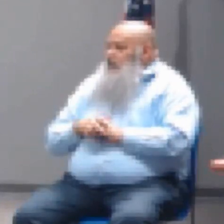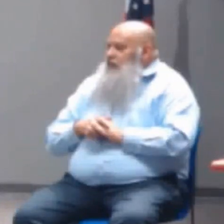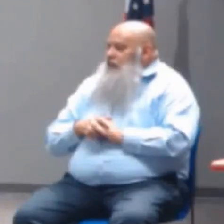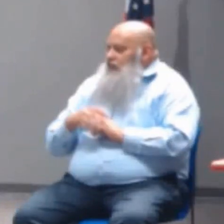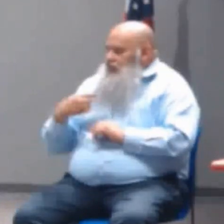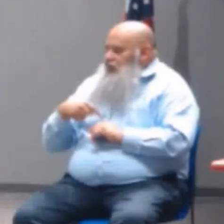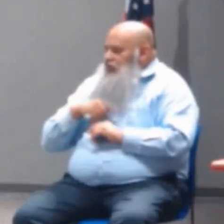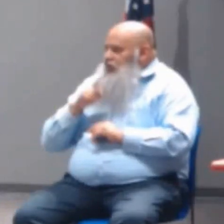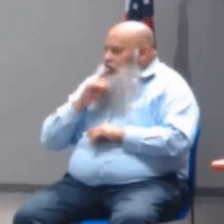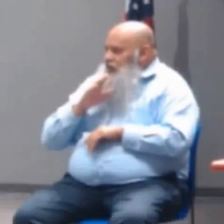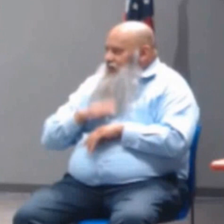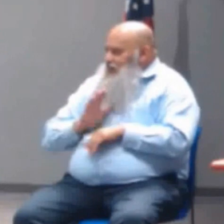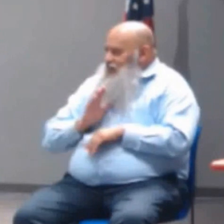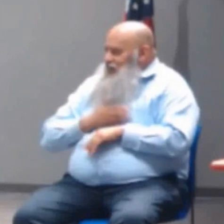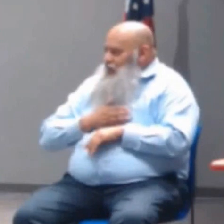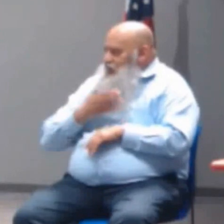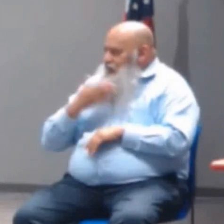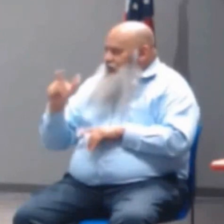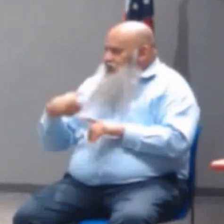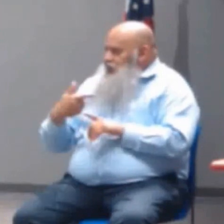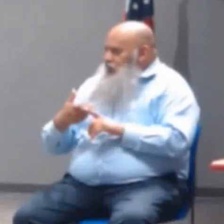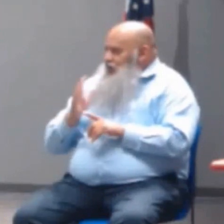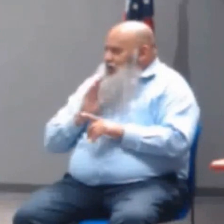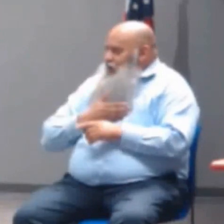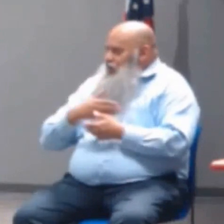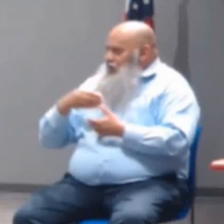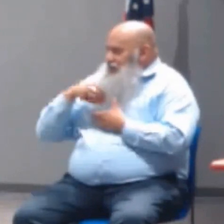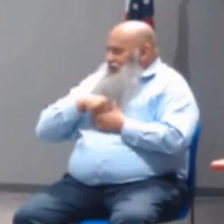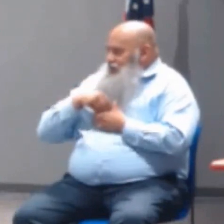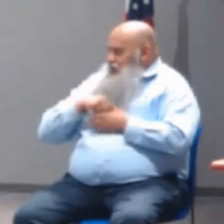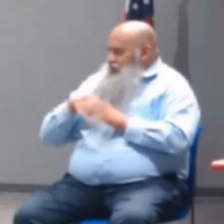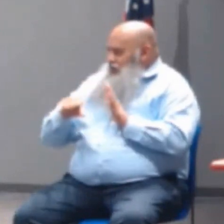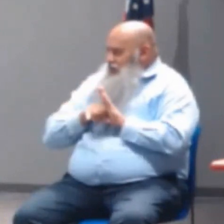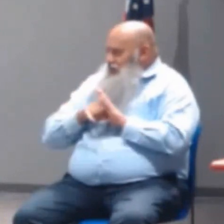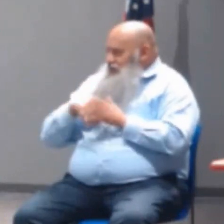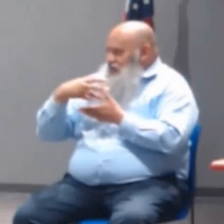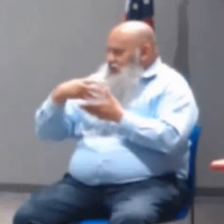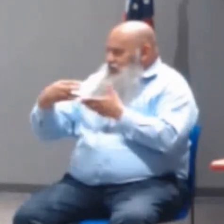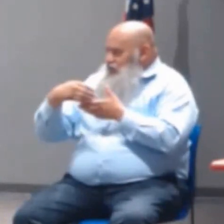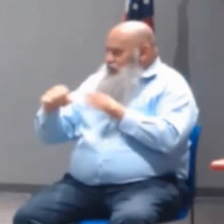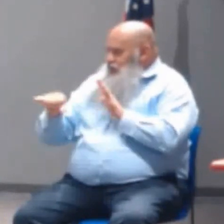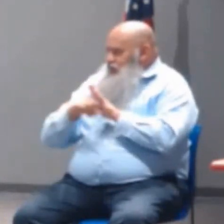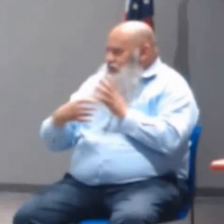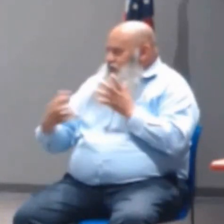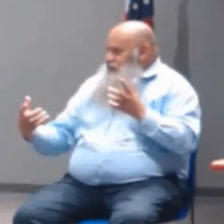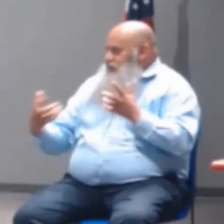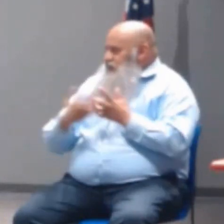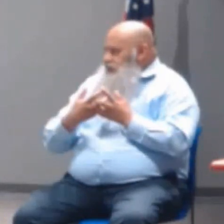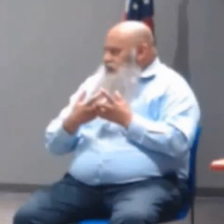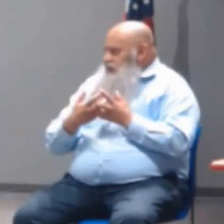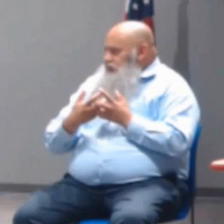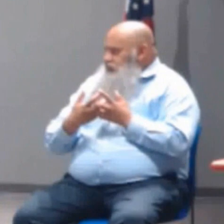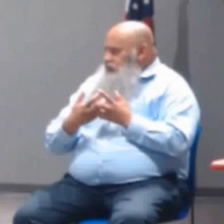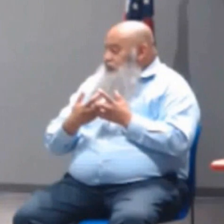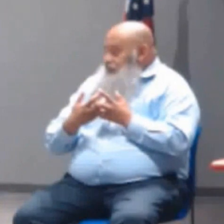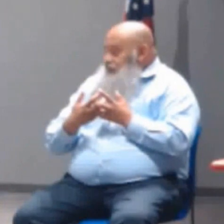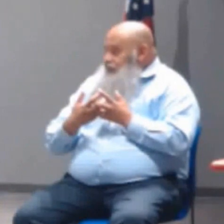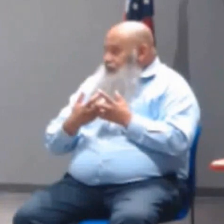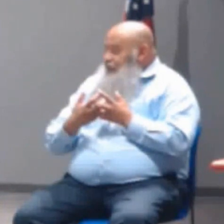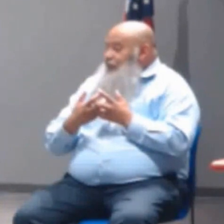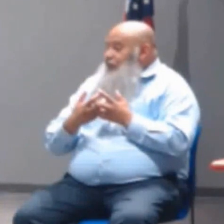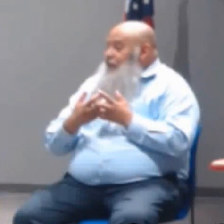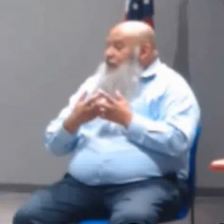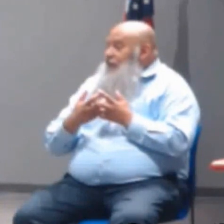we're at our best when our inner identities and our outer identities match. And they can get out of